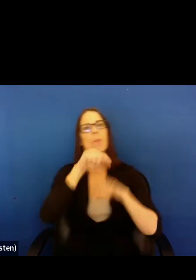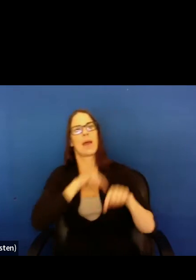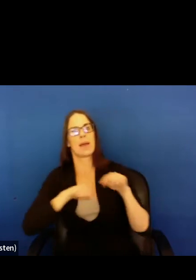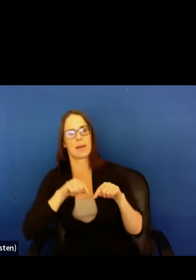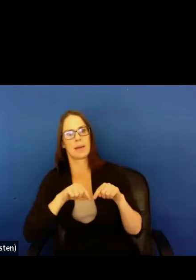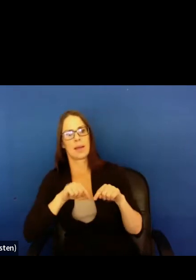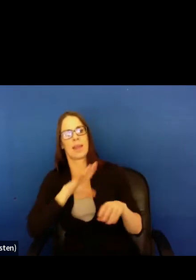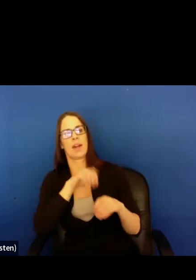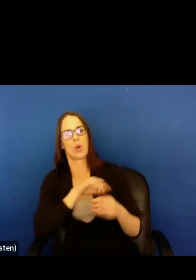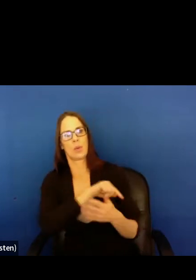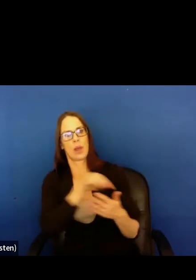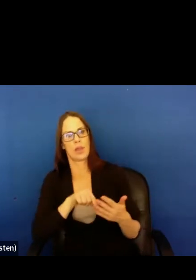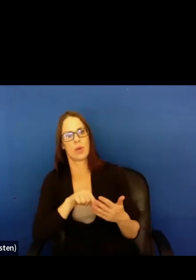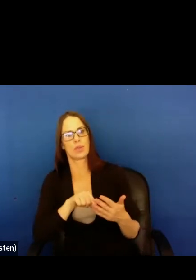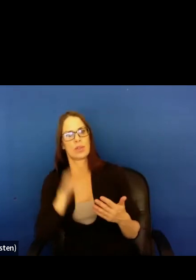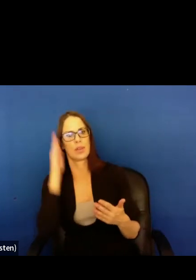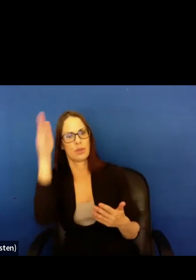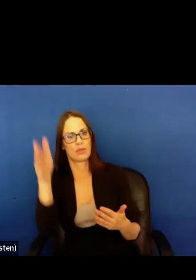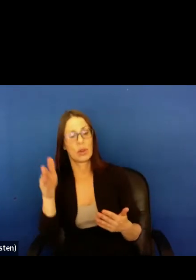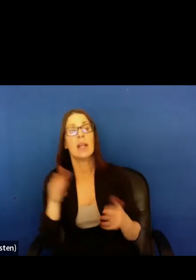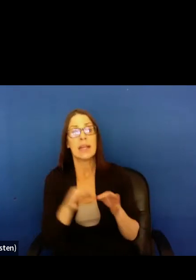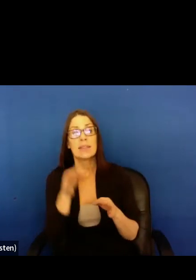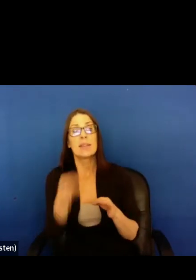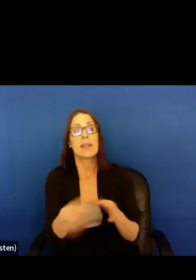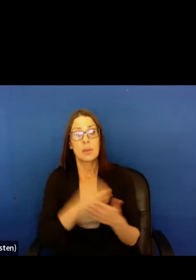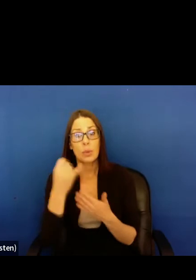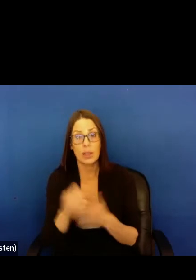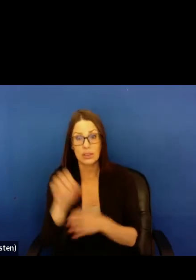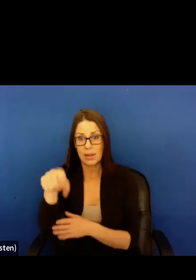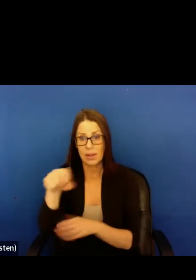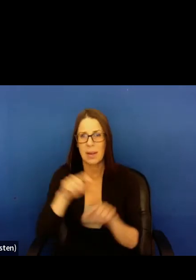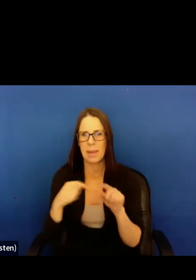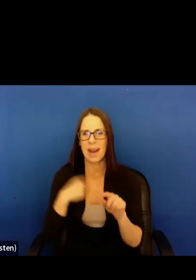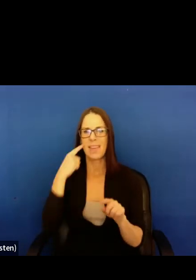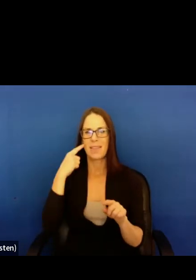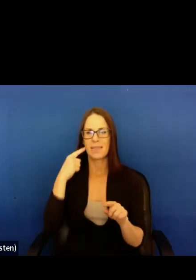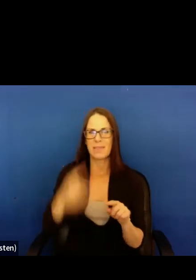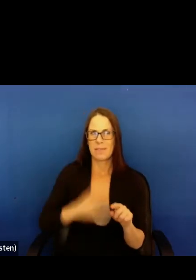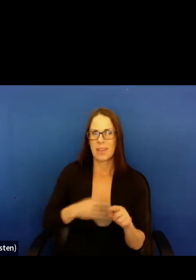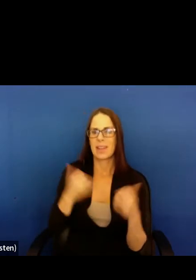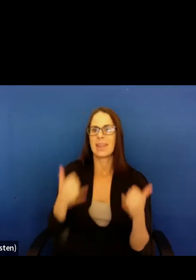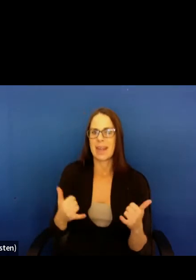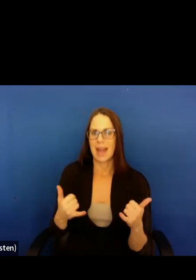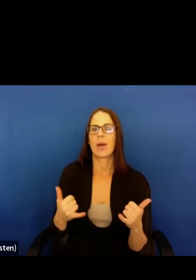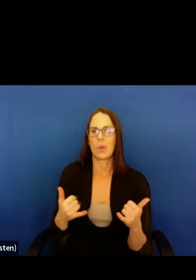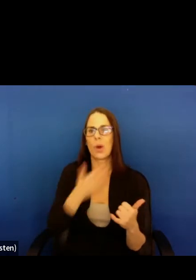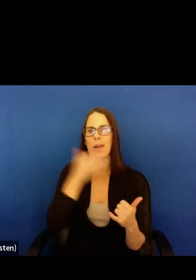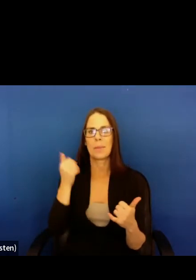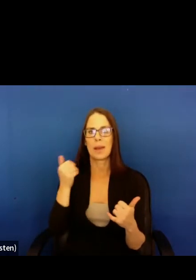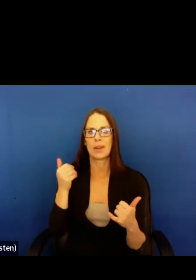that unfortunately delayed the project some, but it's still, I think, now on a better track, and it's going to get to a better product.